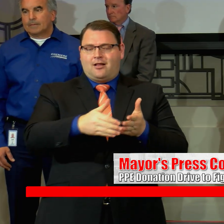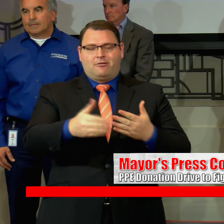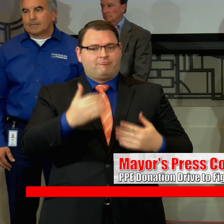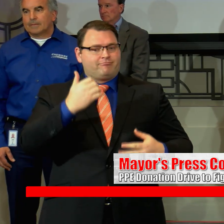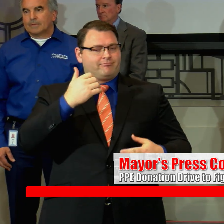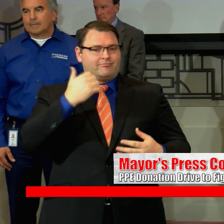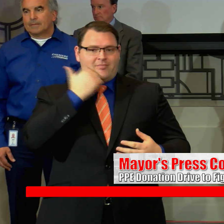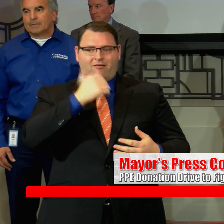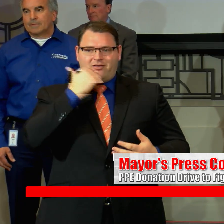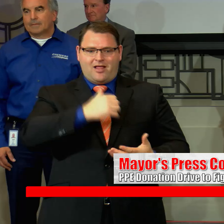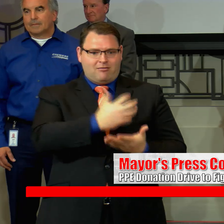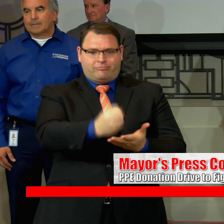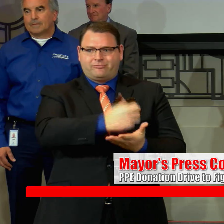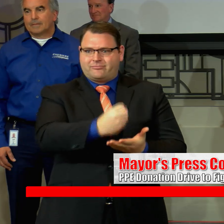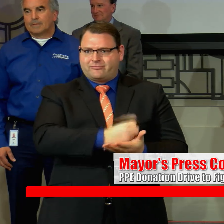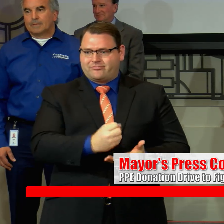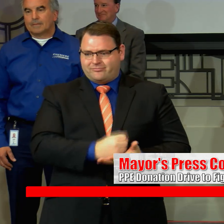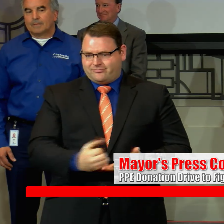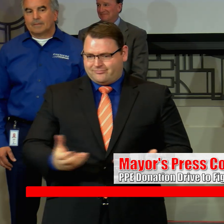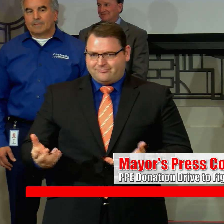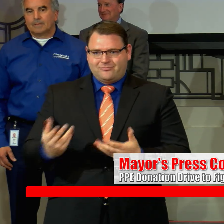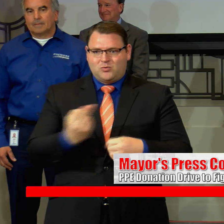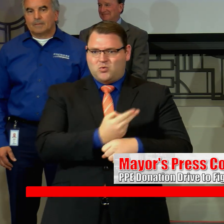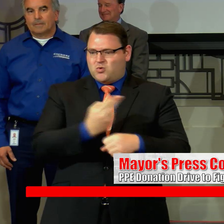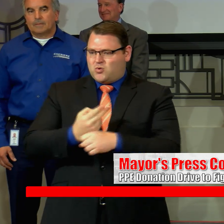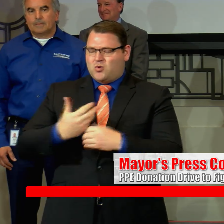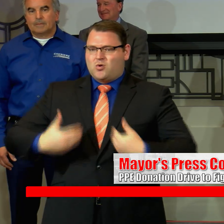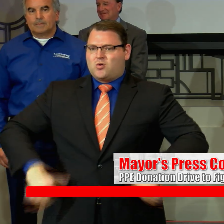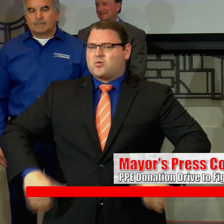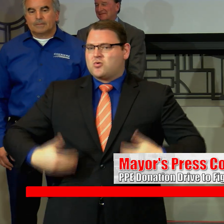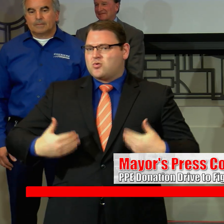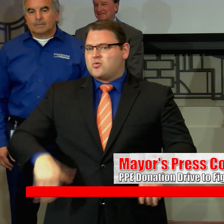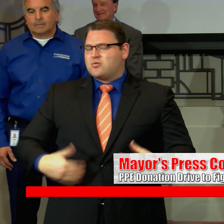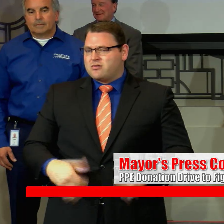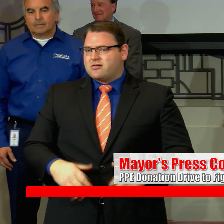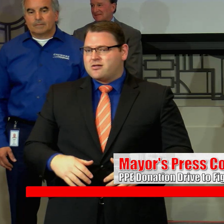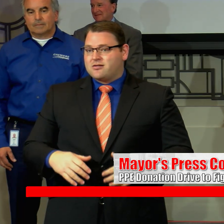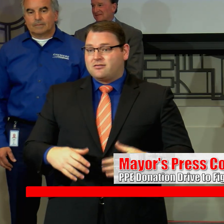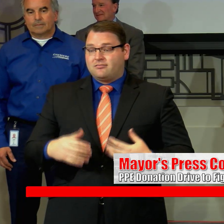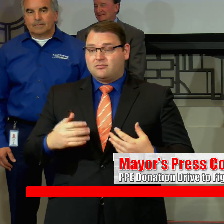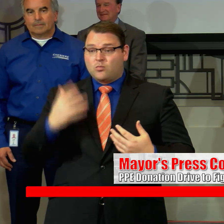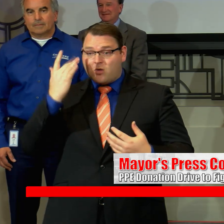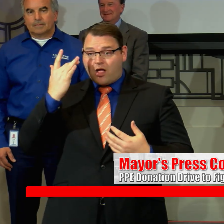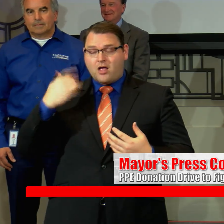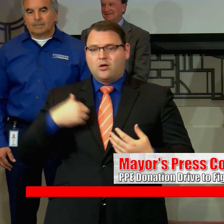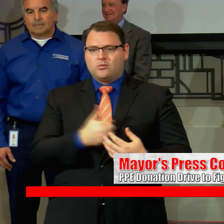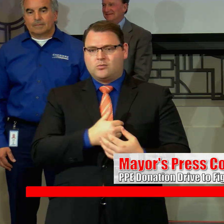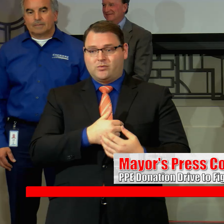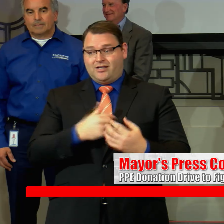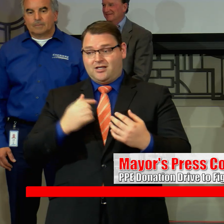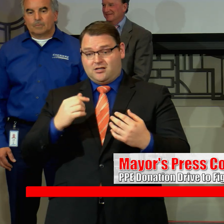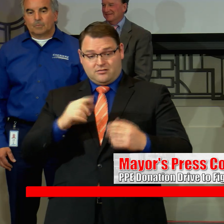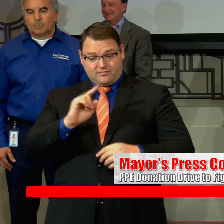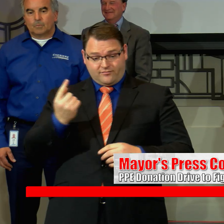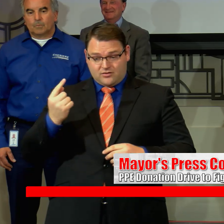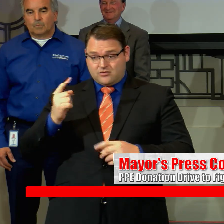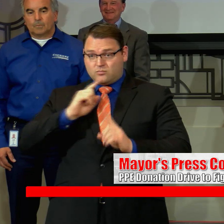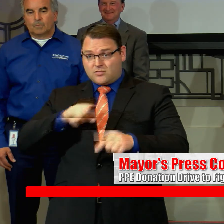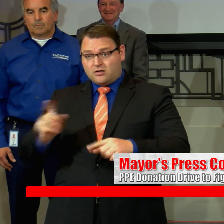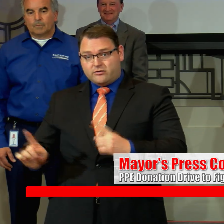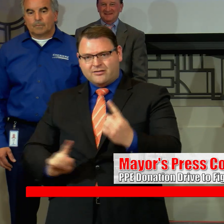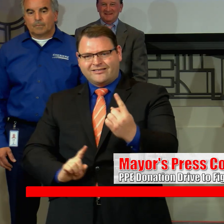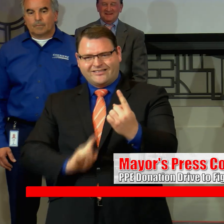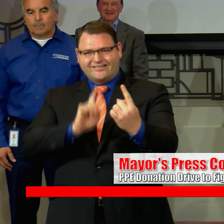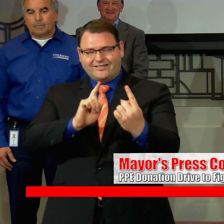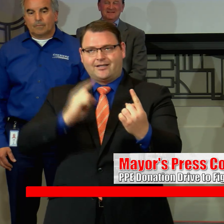of assuming that everyone we come in contact with is pretty much has COVID-19.